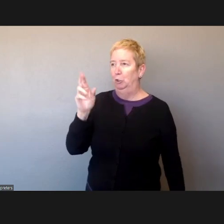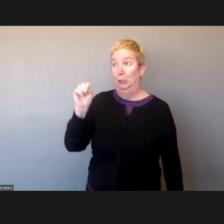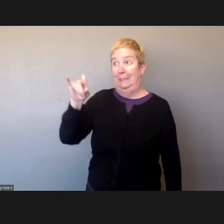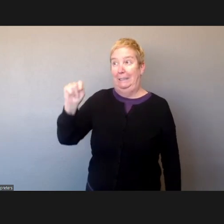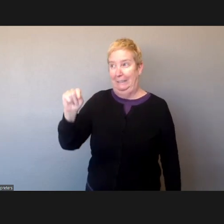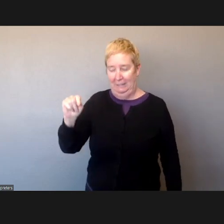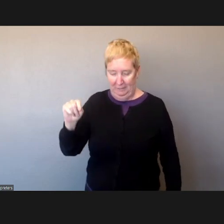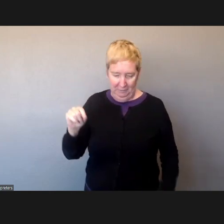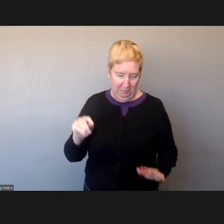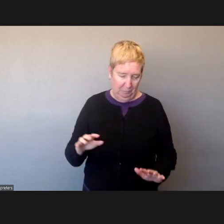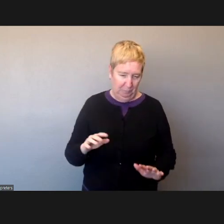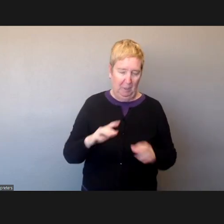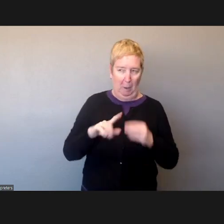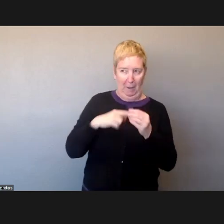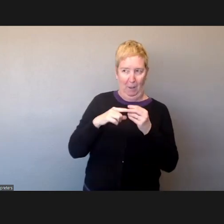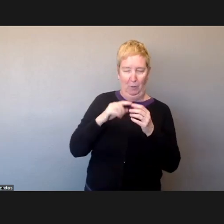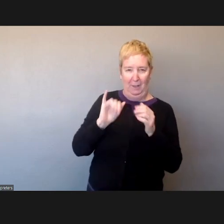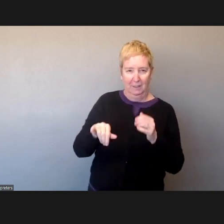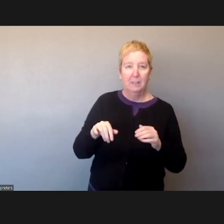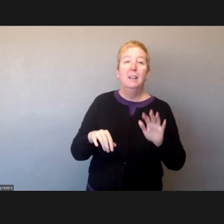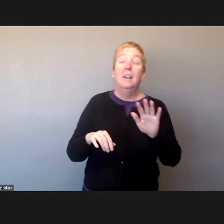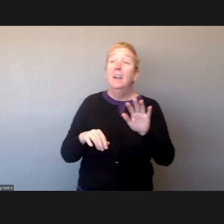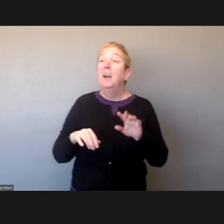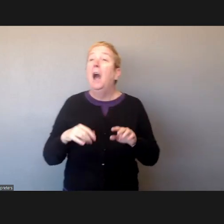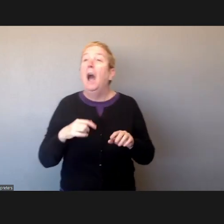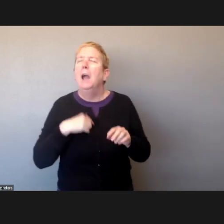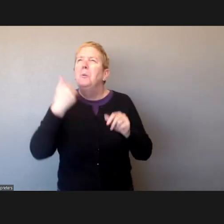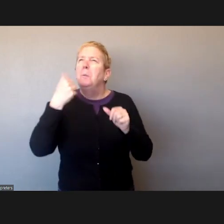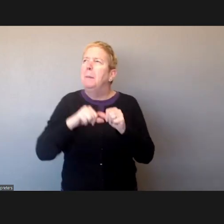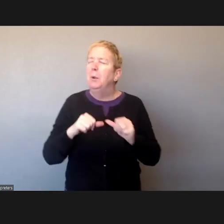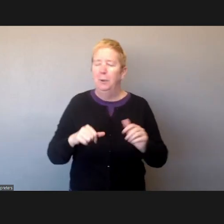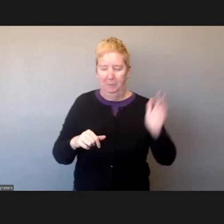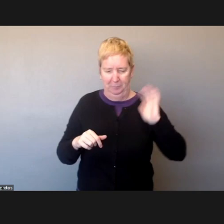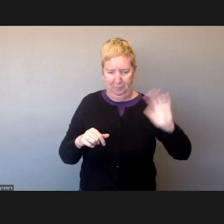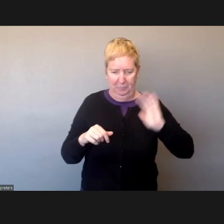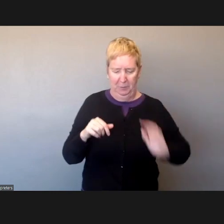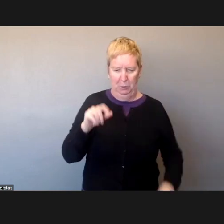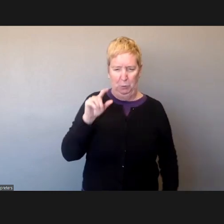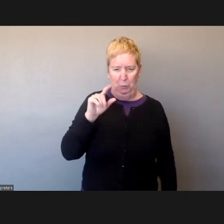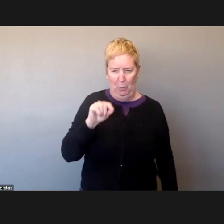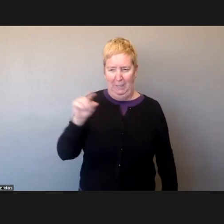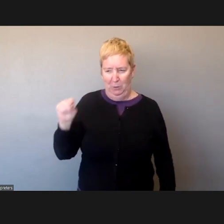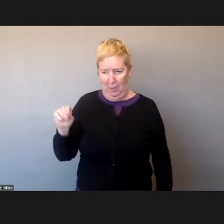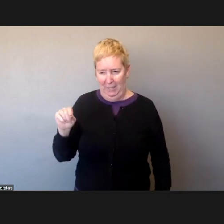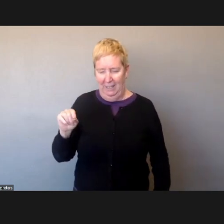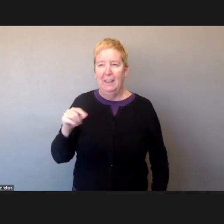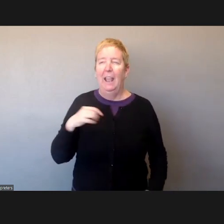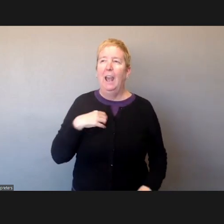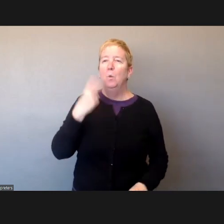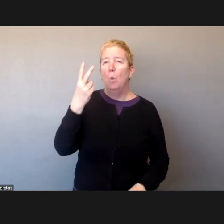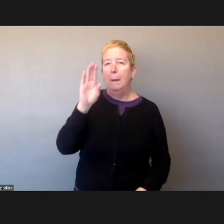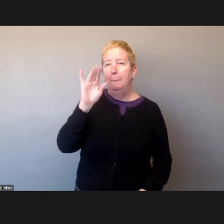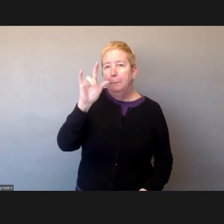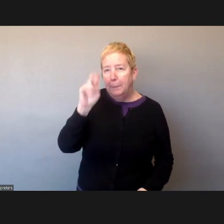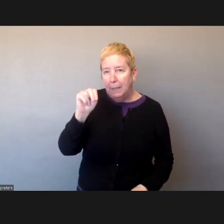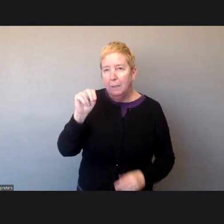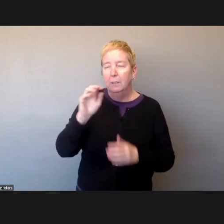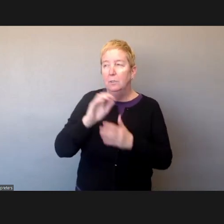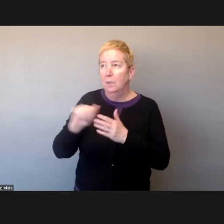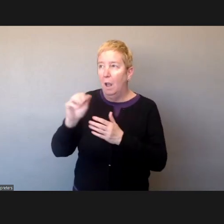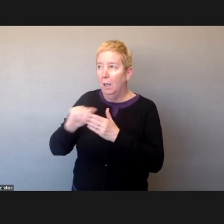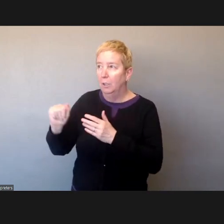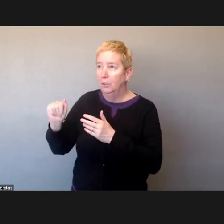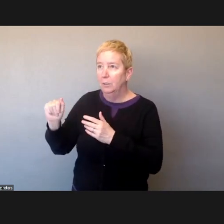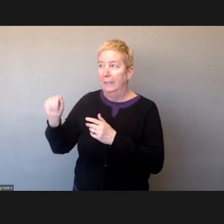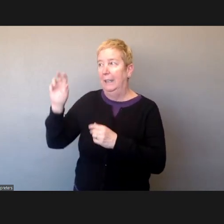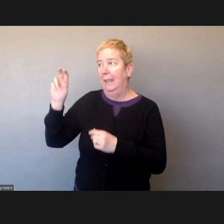totally delighted when in actually 2020, $1.1 billion was allocated by NIH to study long